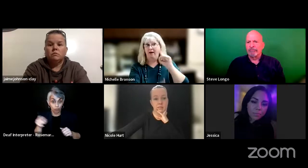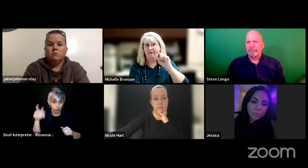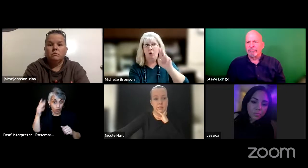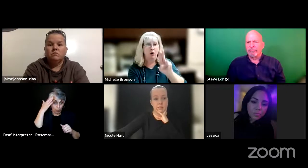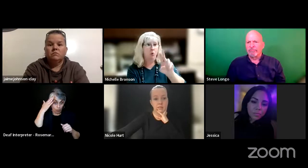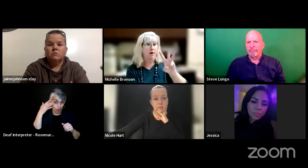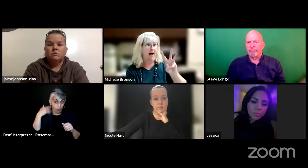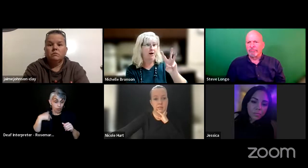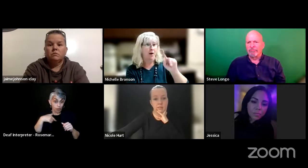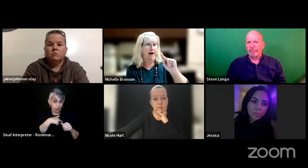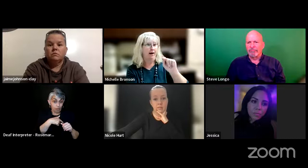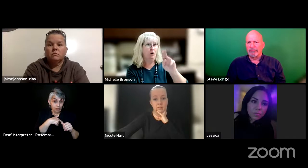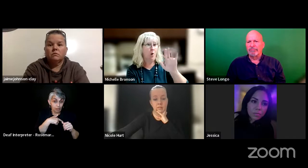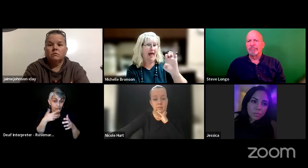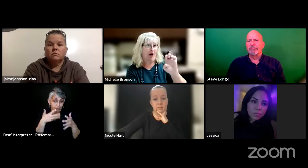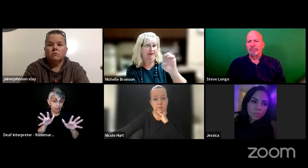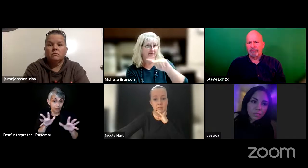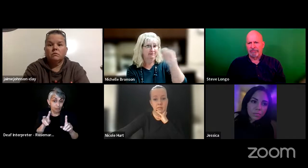As you all know,